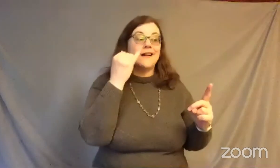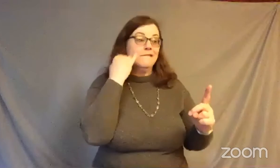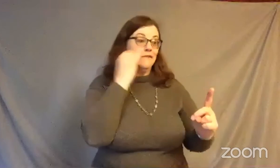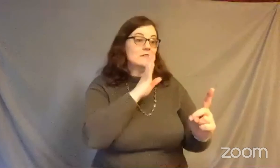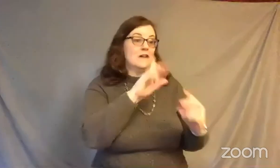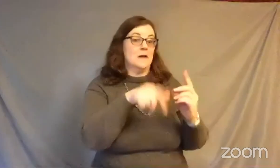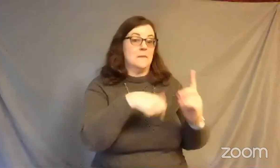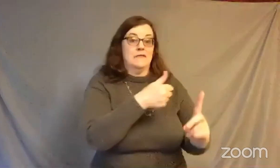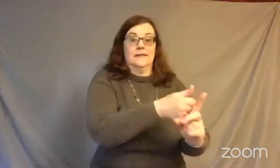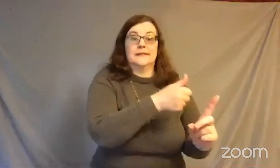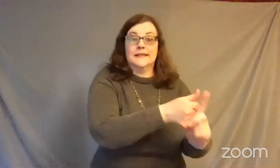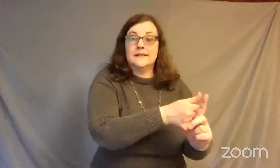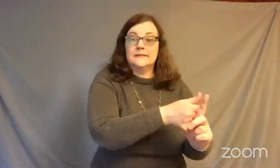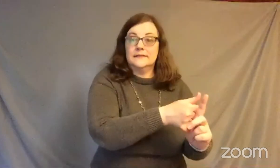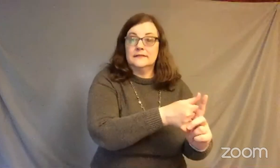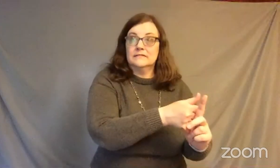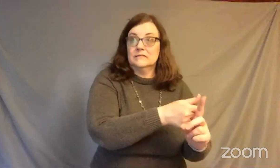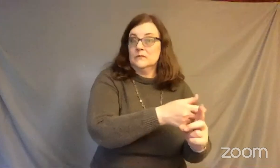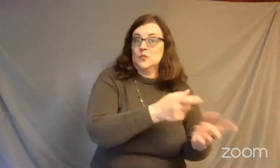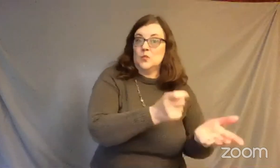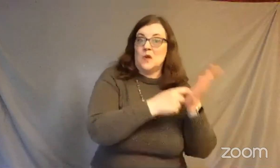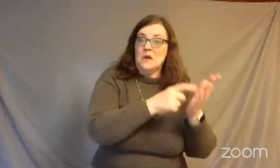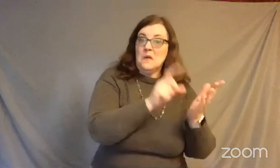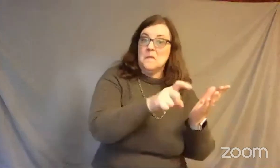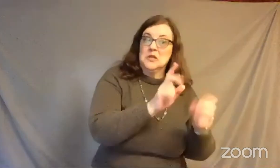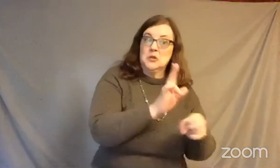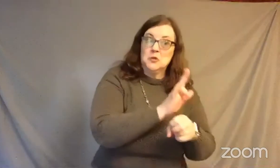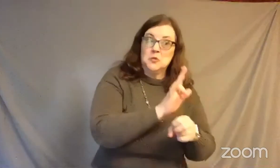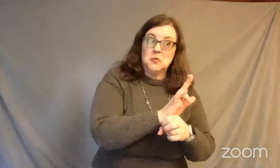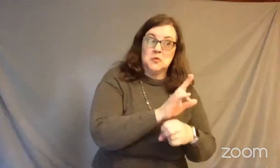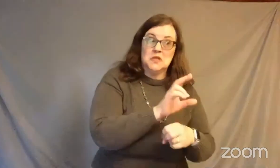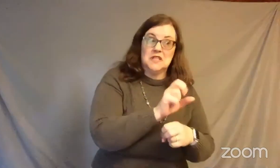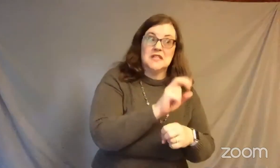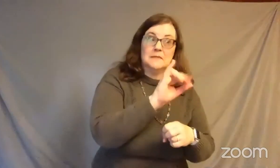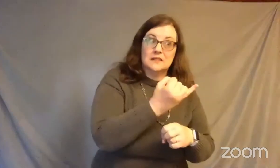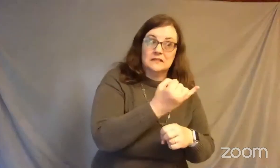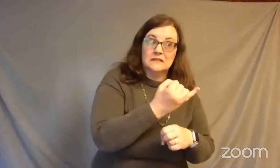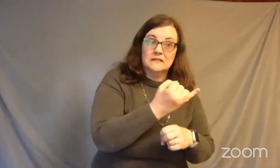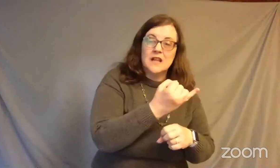But in time, children start using the subject as the language requires.